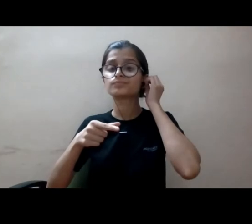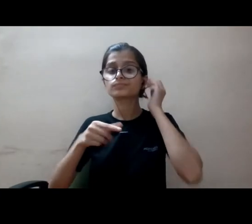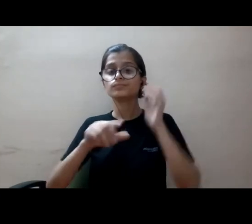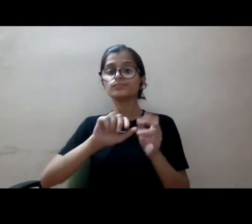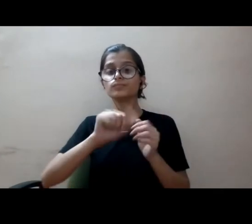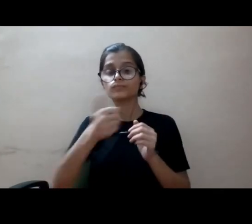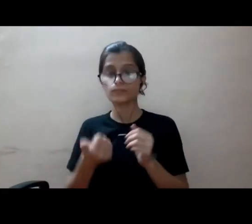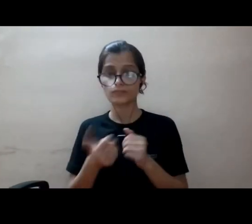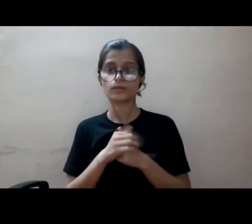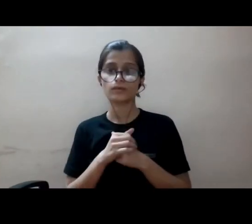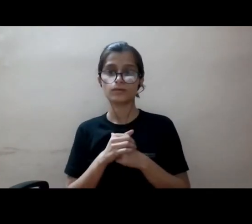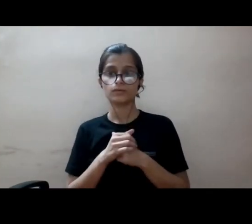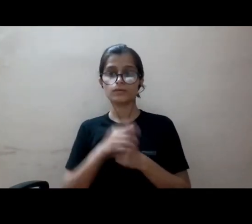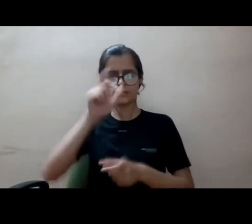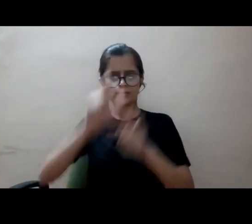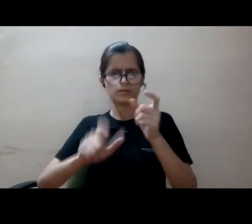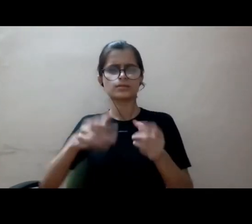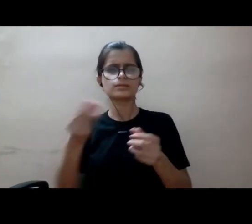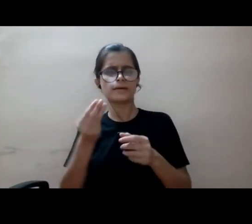us who are cripples.